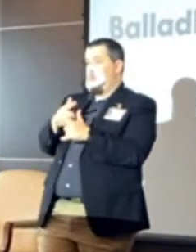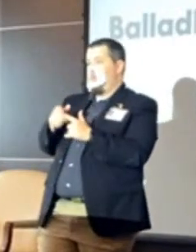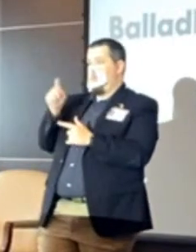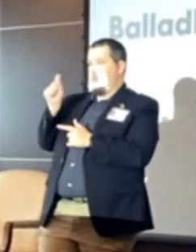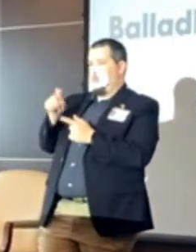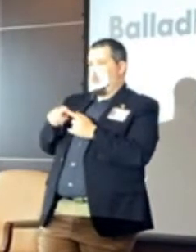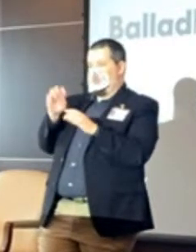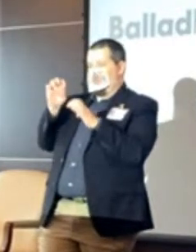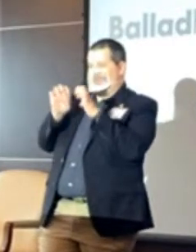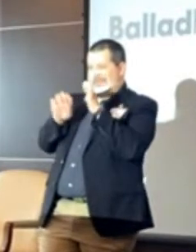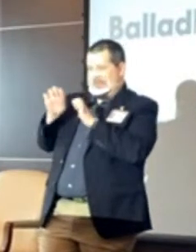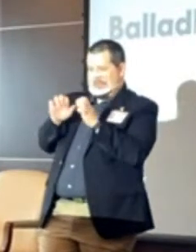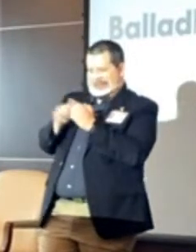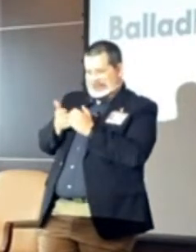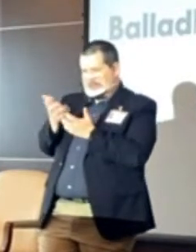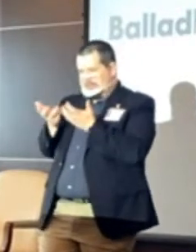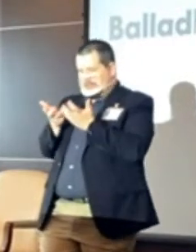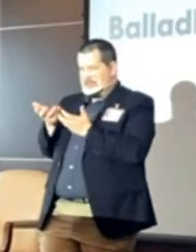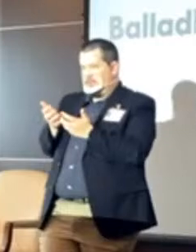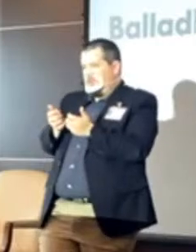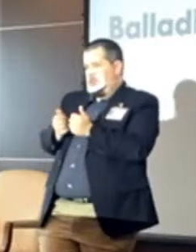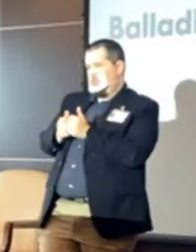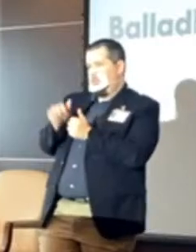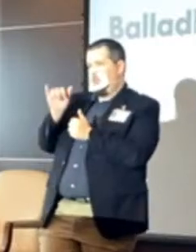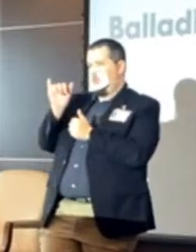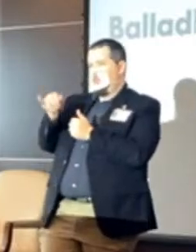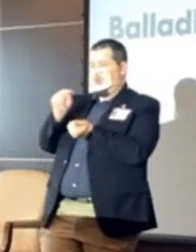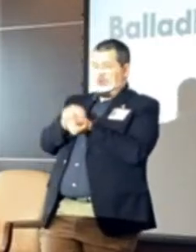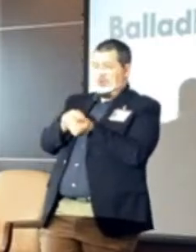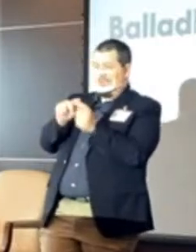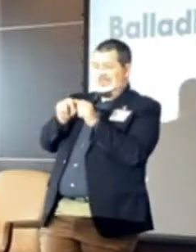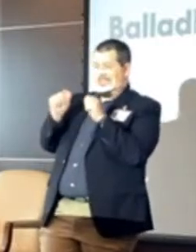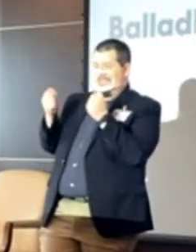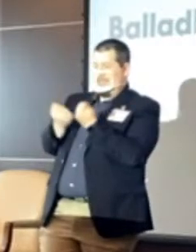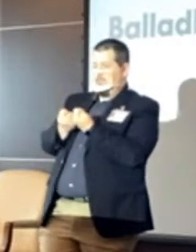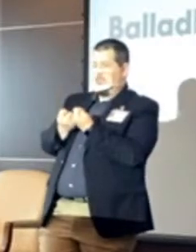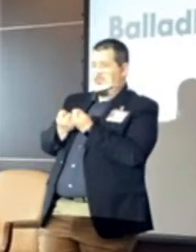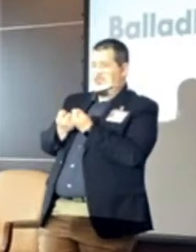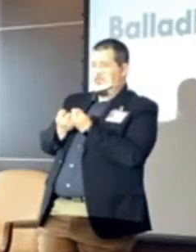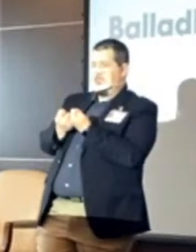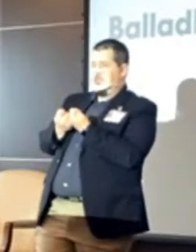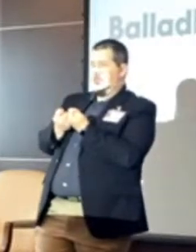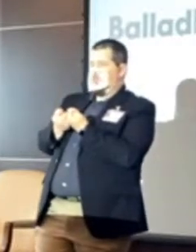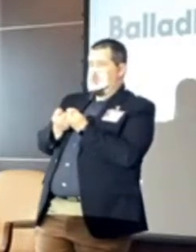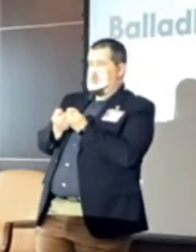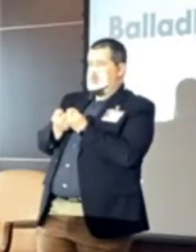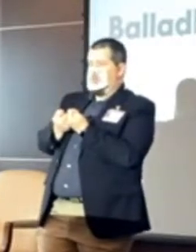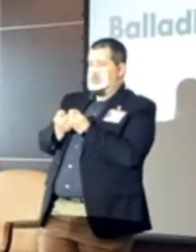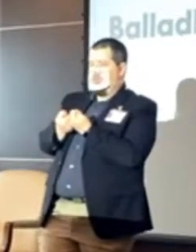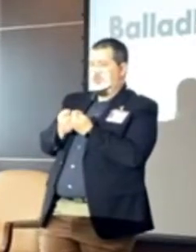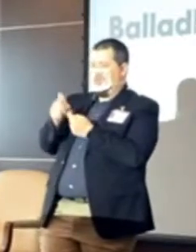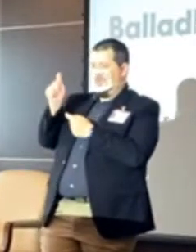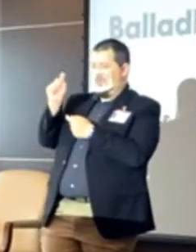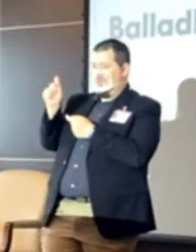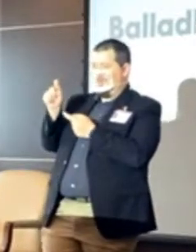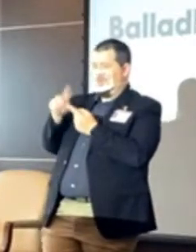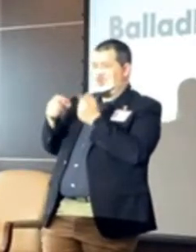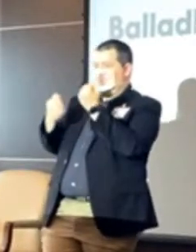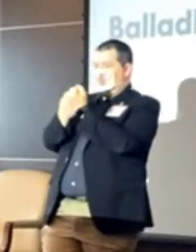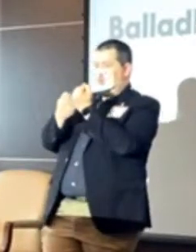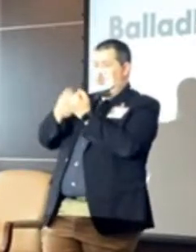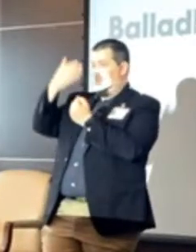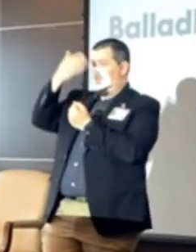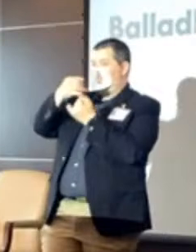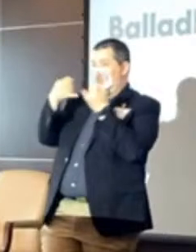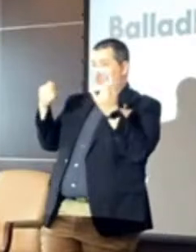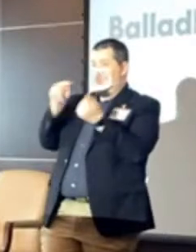to evaluate how we go about the nursing teams. And we have to support our